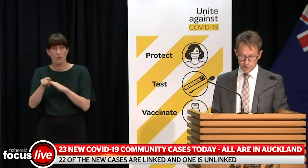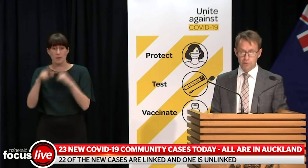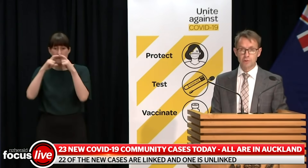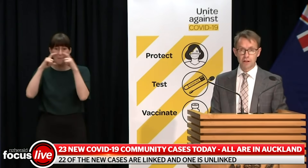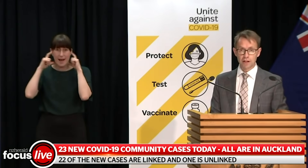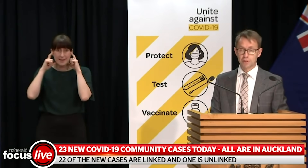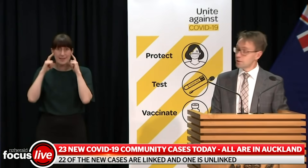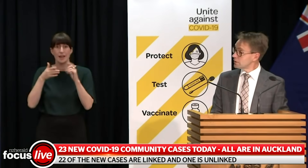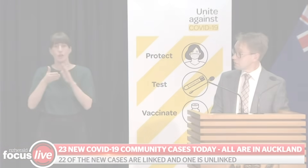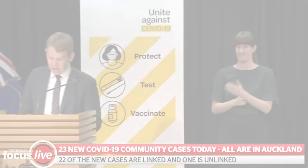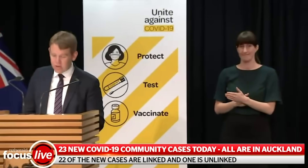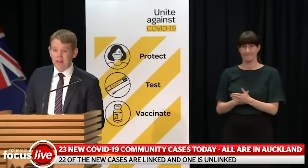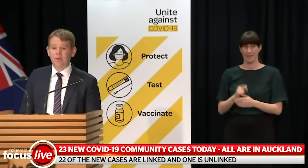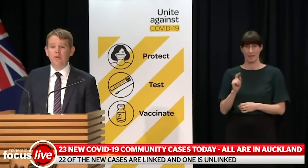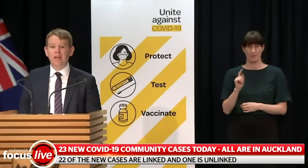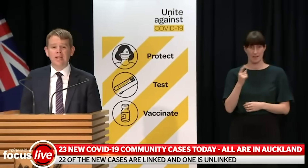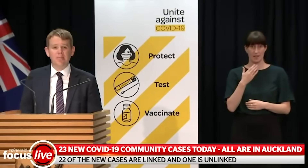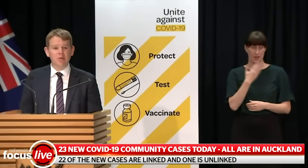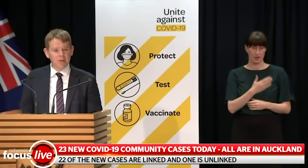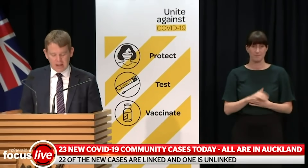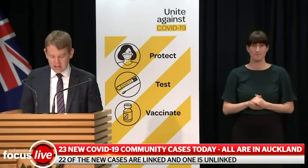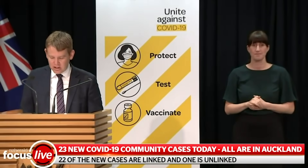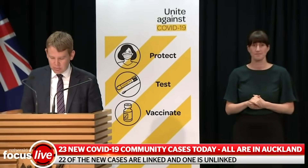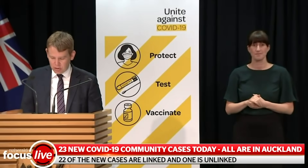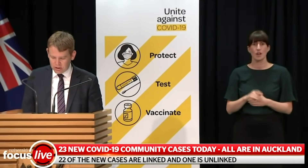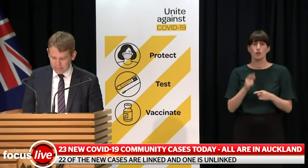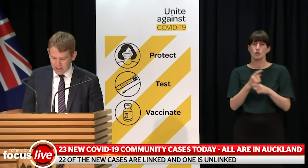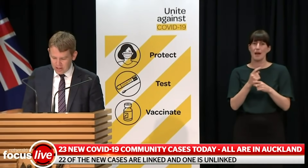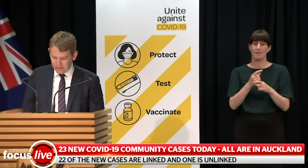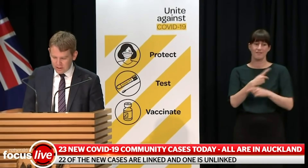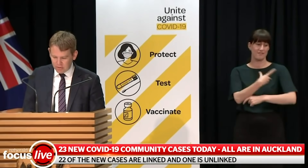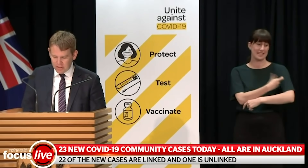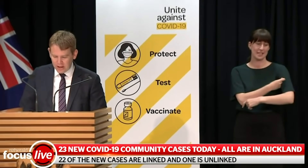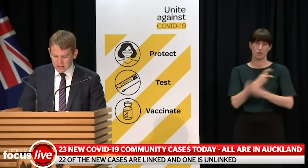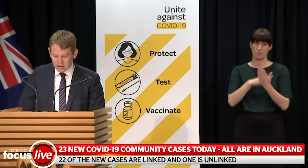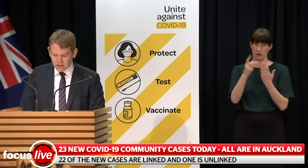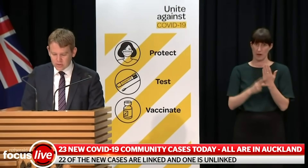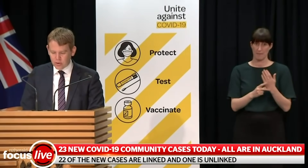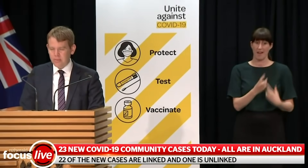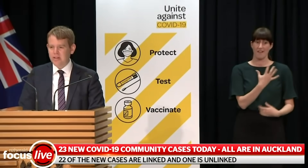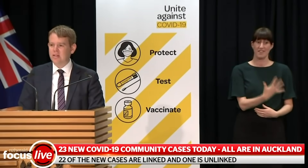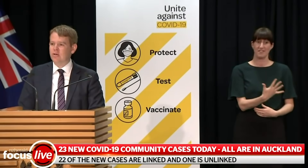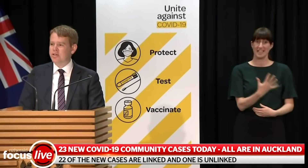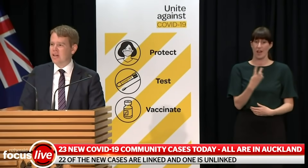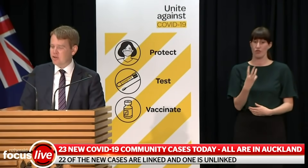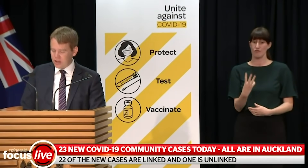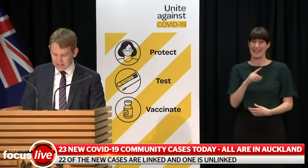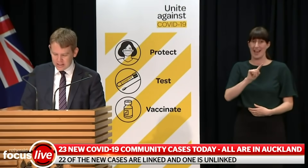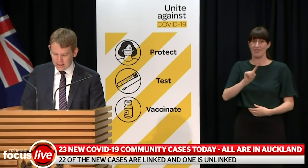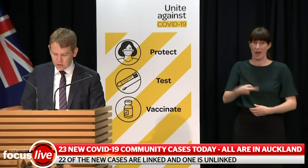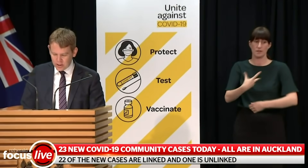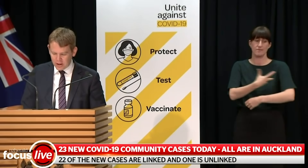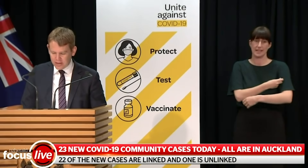already, please do get vaccinated. So to run through a few key numbers from the vaccination program, 53,000 doses were administered across the